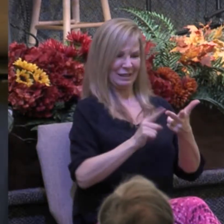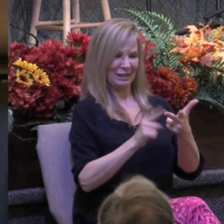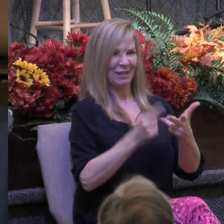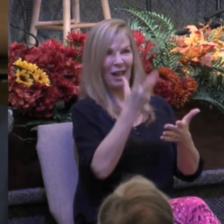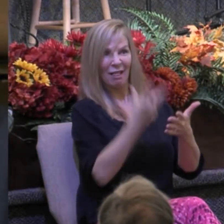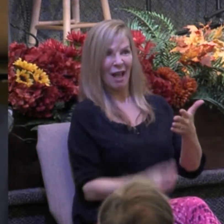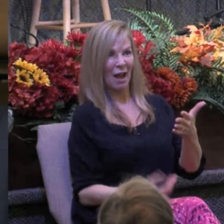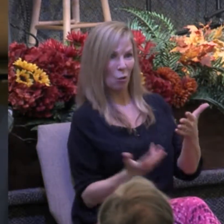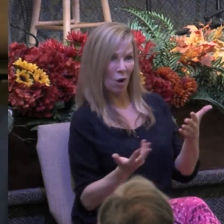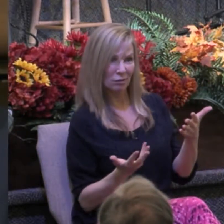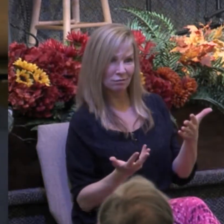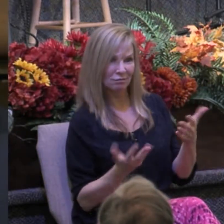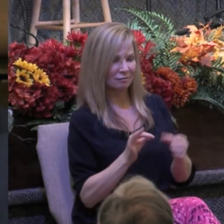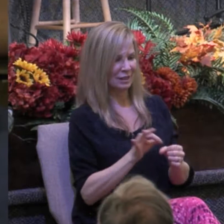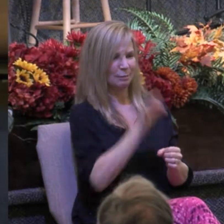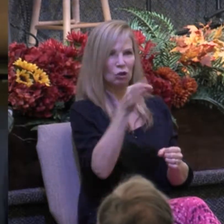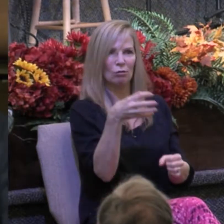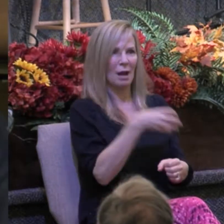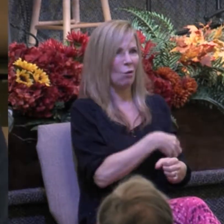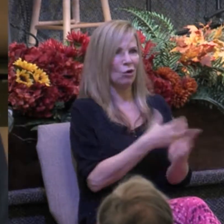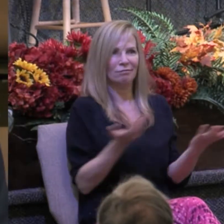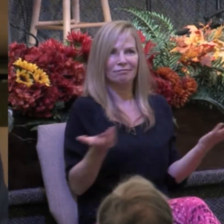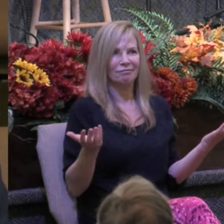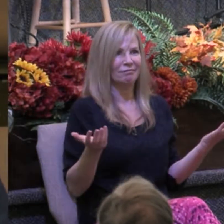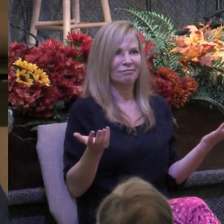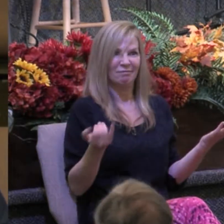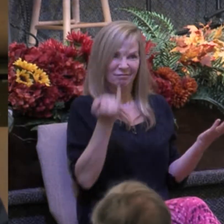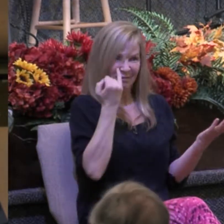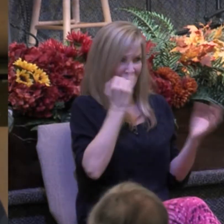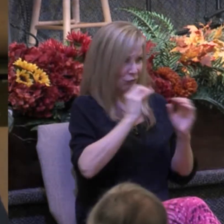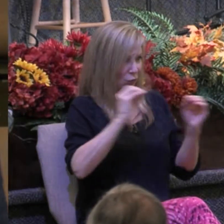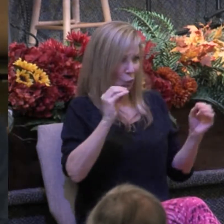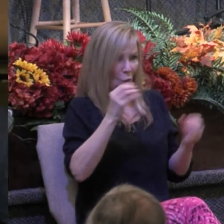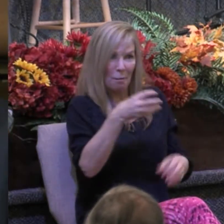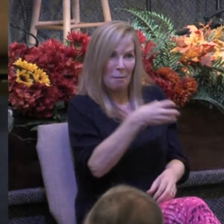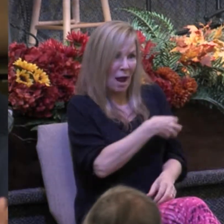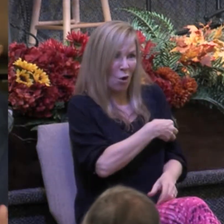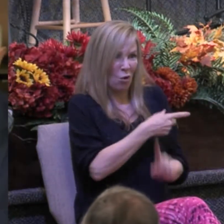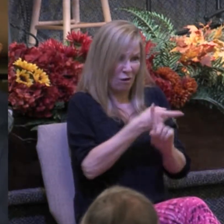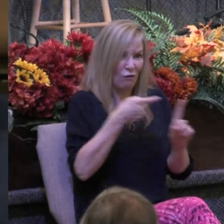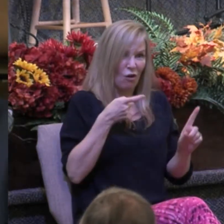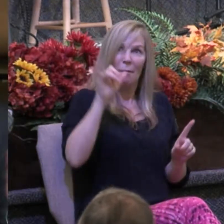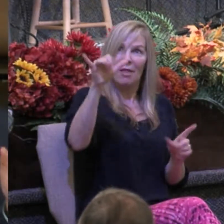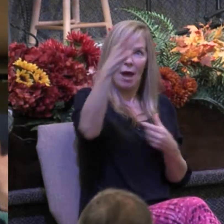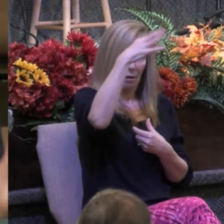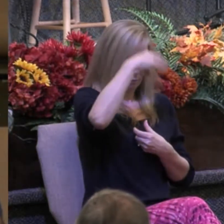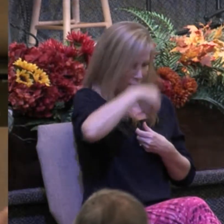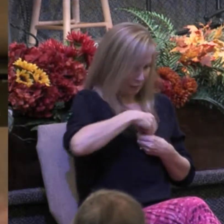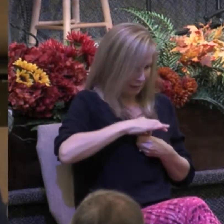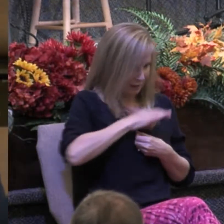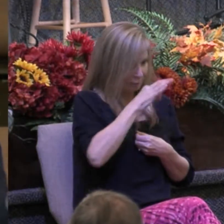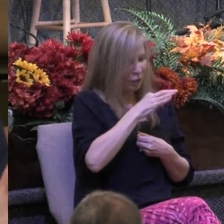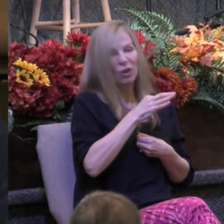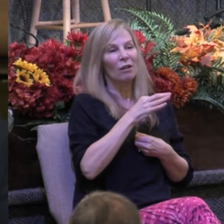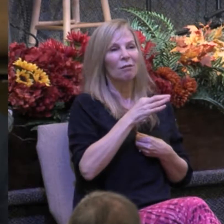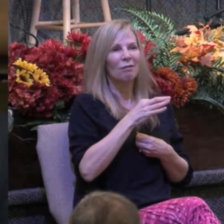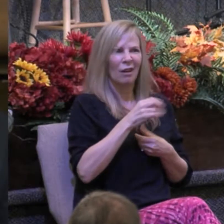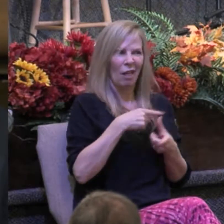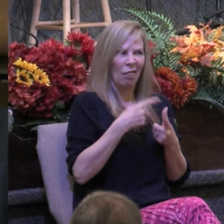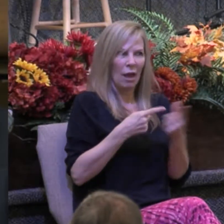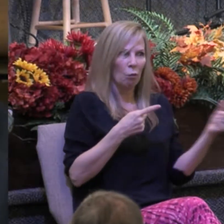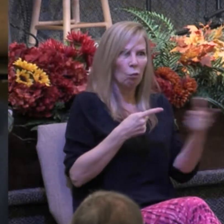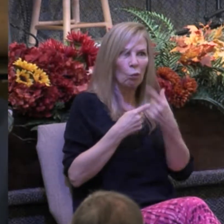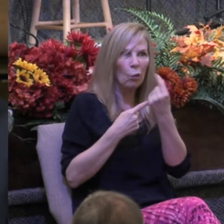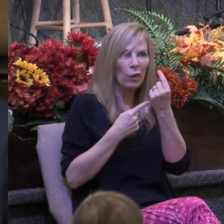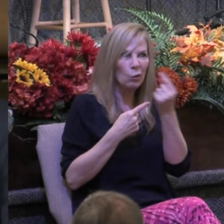power. Without the power that comes from the indwelling Holy Spirit, these men would have tried to carry on their ministry in their own strength, their